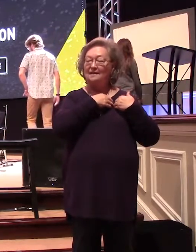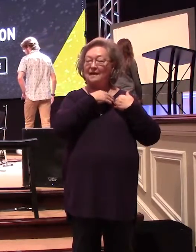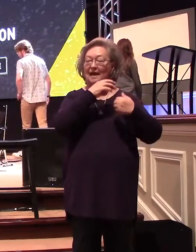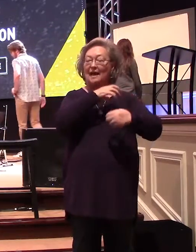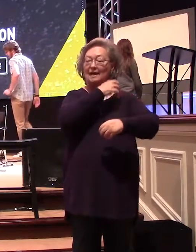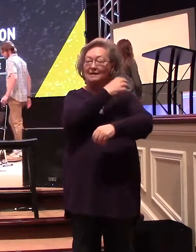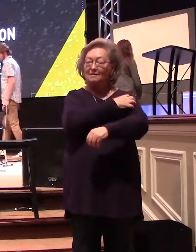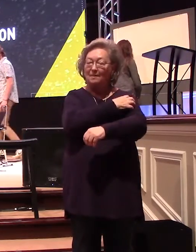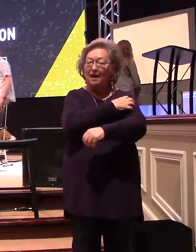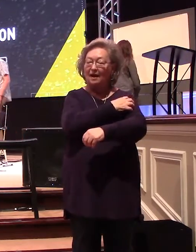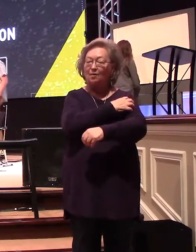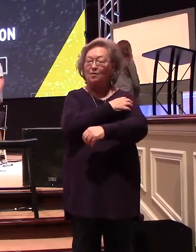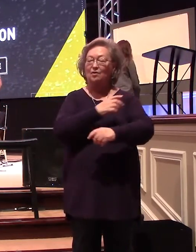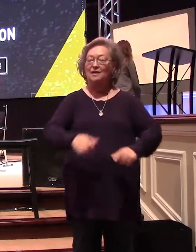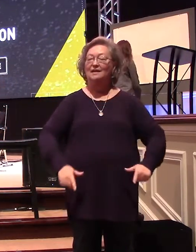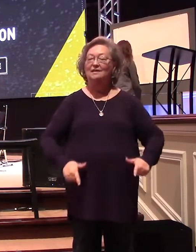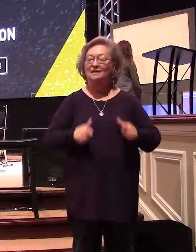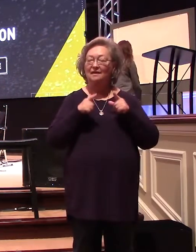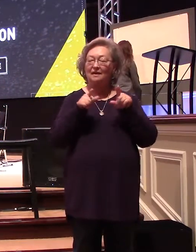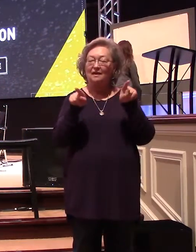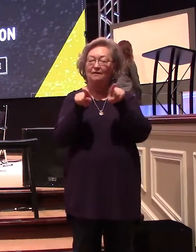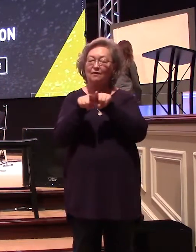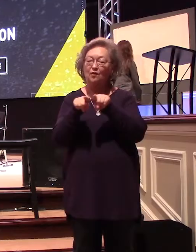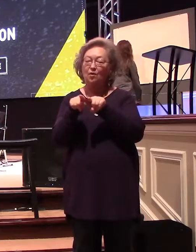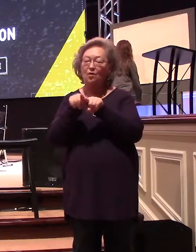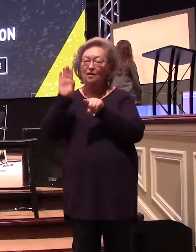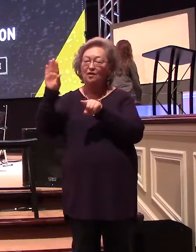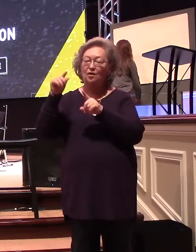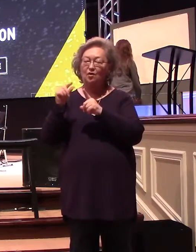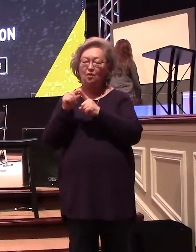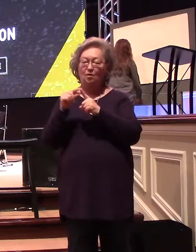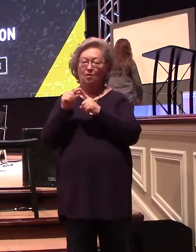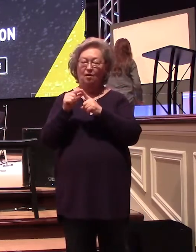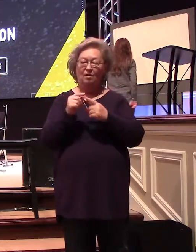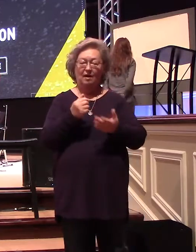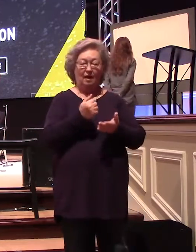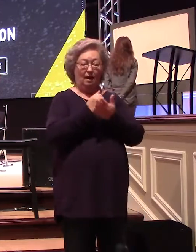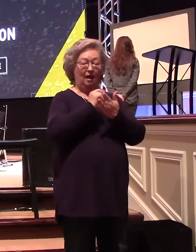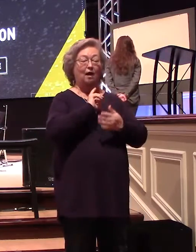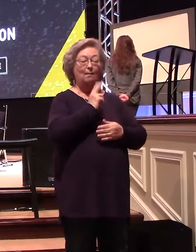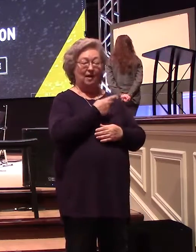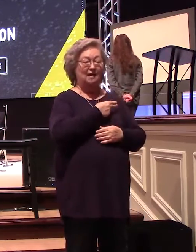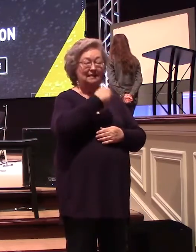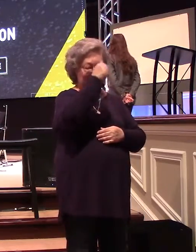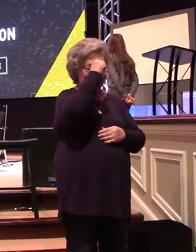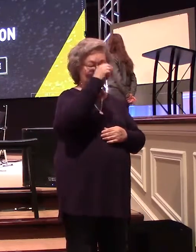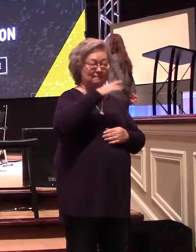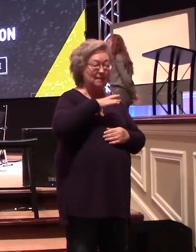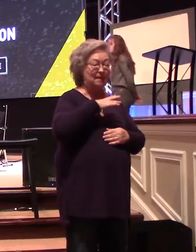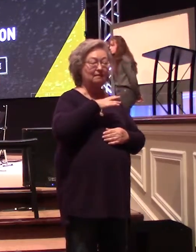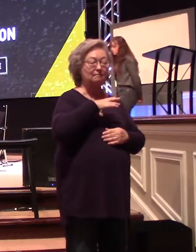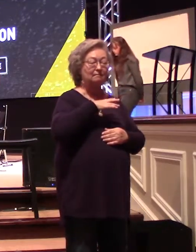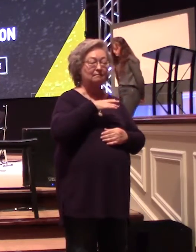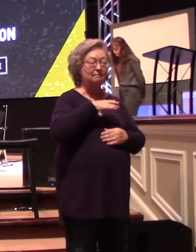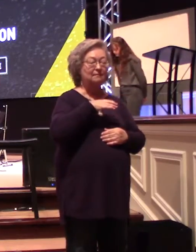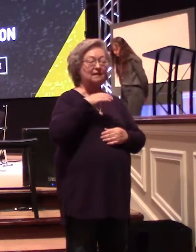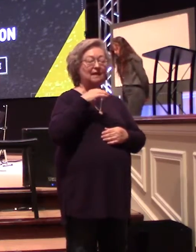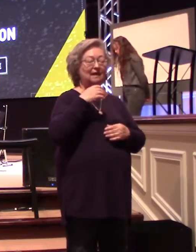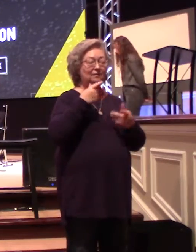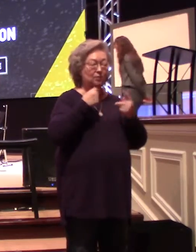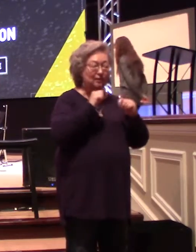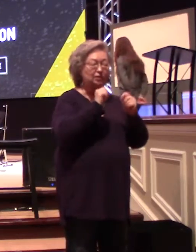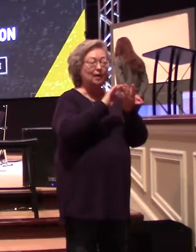your word. So Lord, would you help us as men, as we seek to be the spiritual leaders in our home, that we would say, God, I need